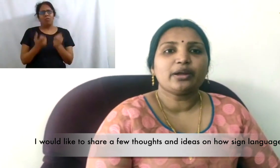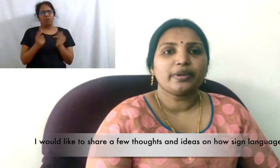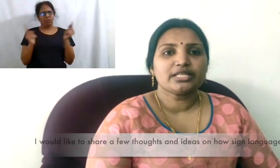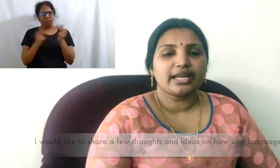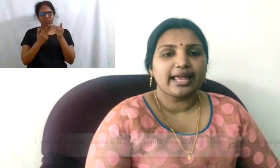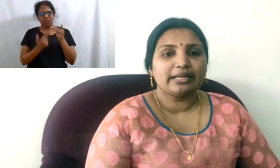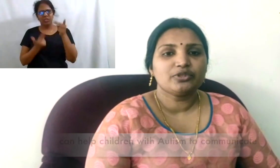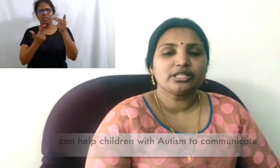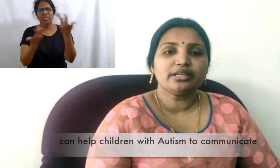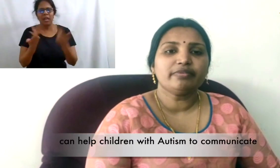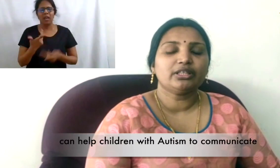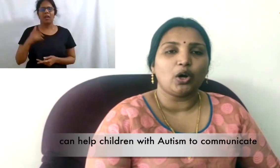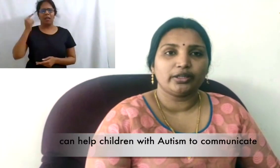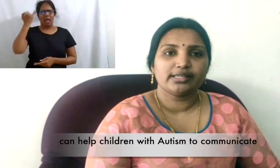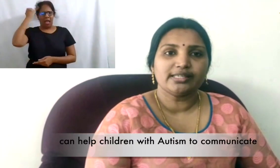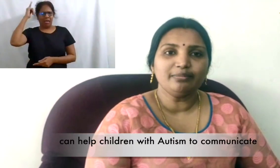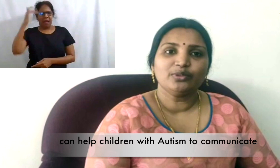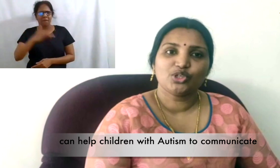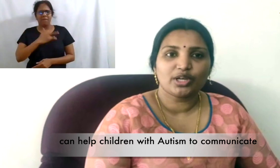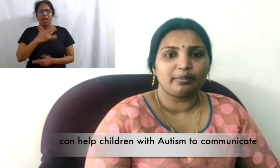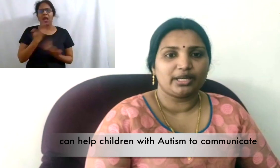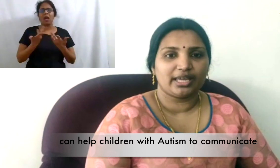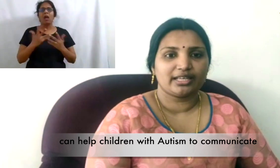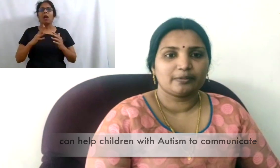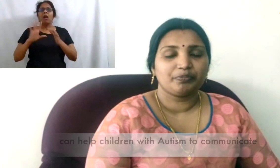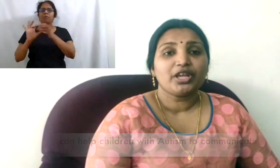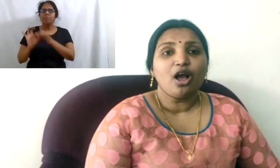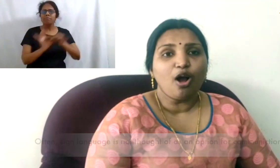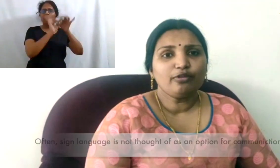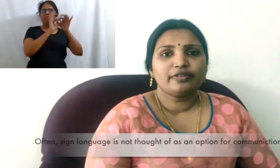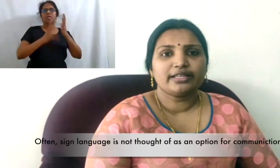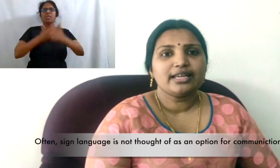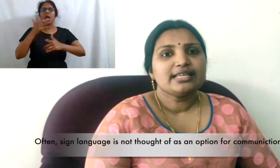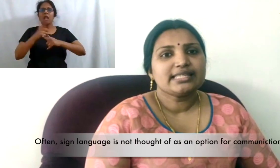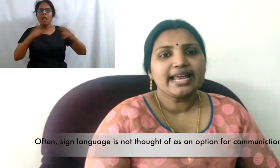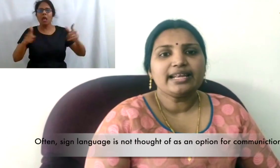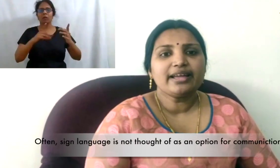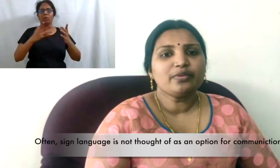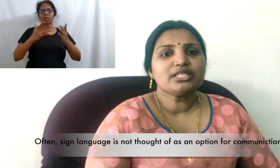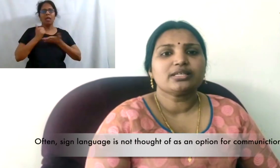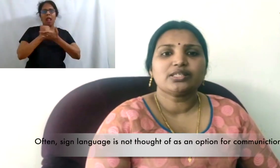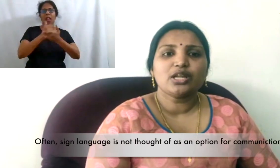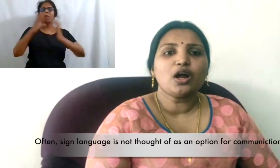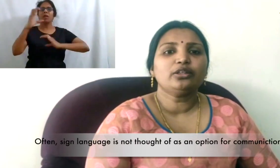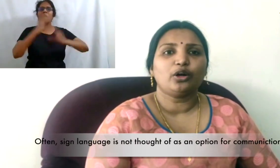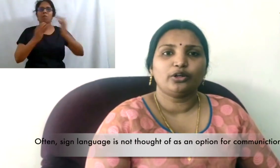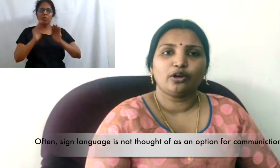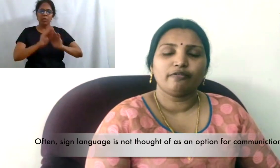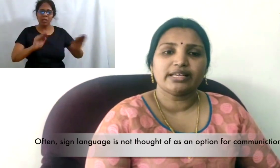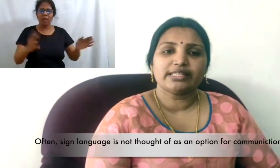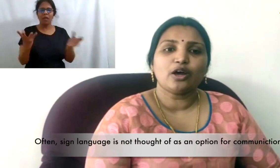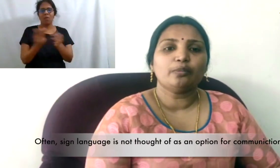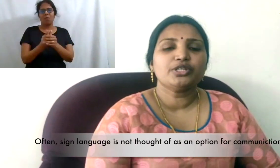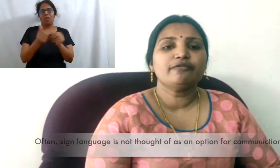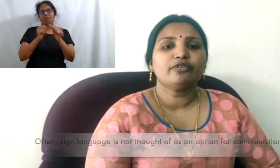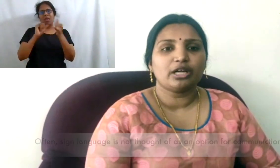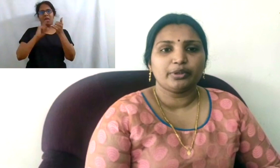language can help children with autism to communicate. Often, sign language is not thought of as an option for